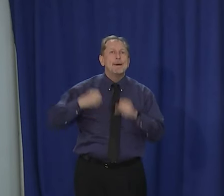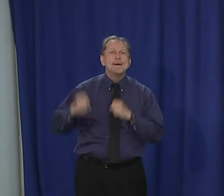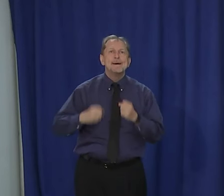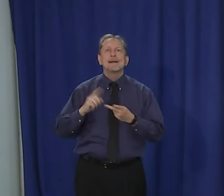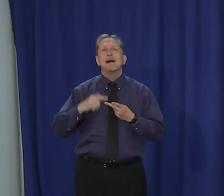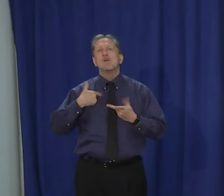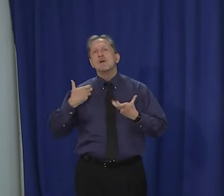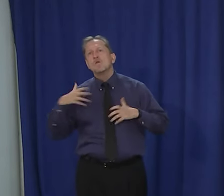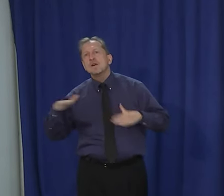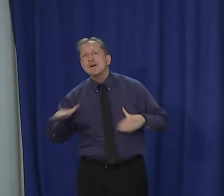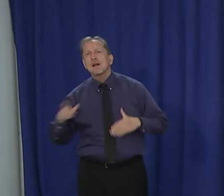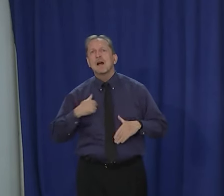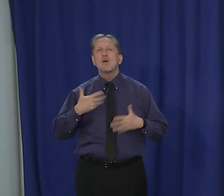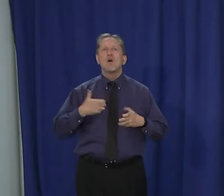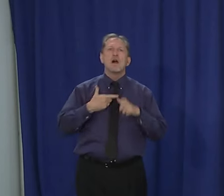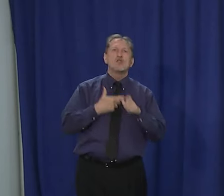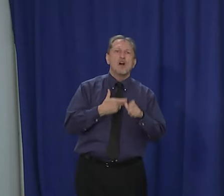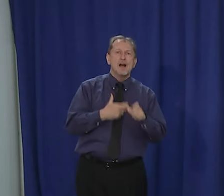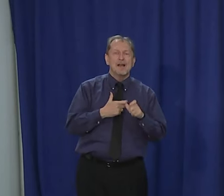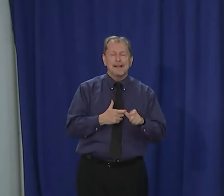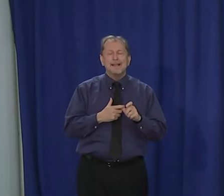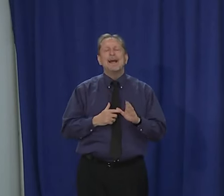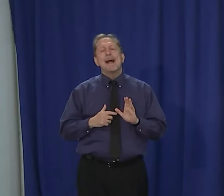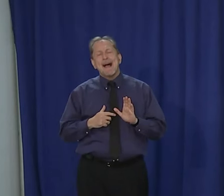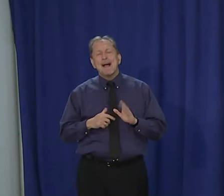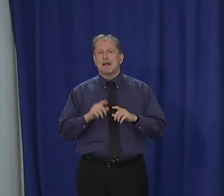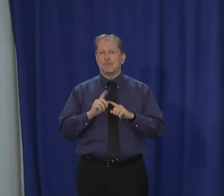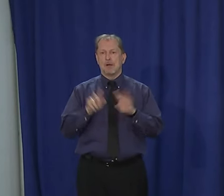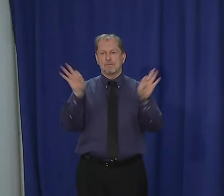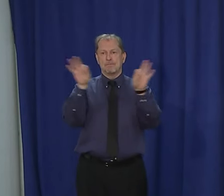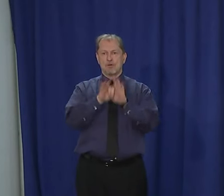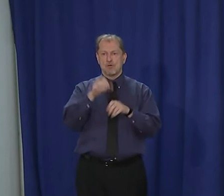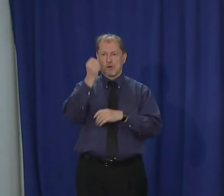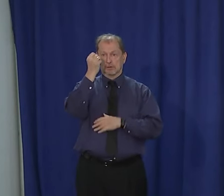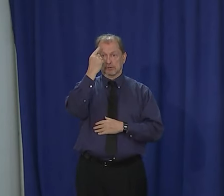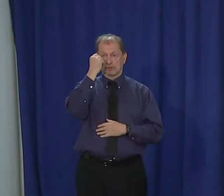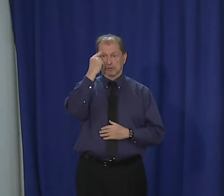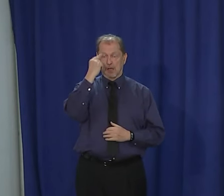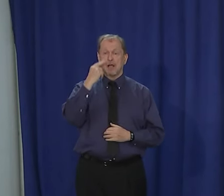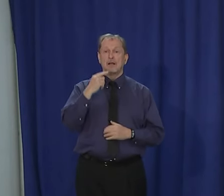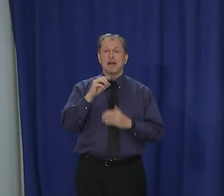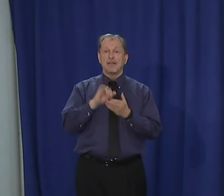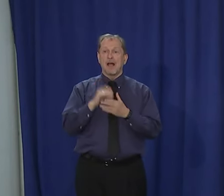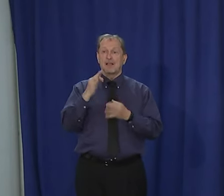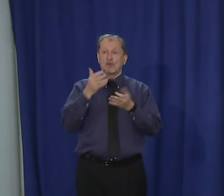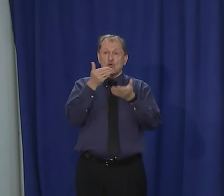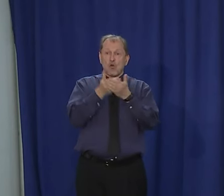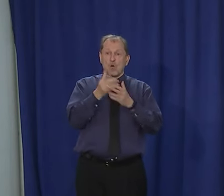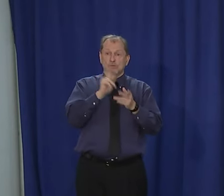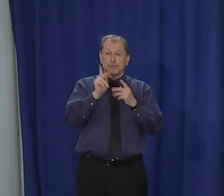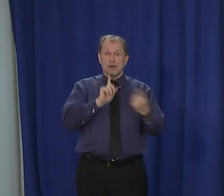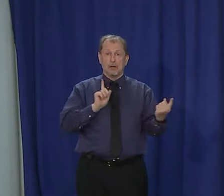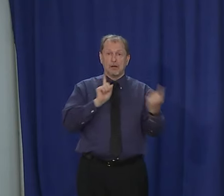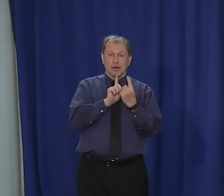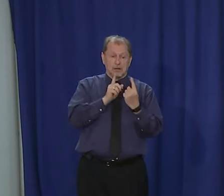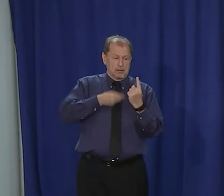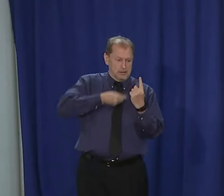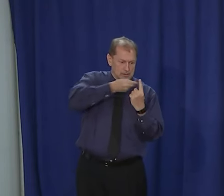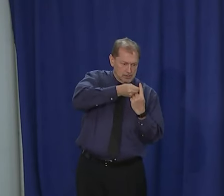and running, it's important to understand also that if you get close to people, you are becoming part of the